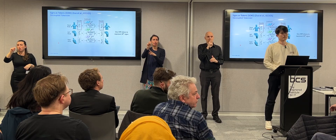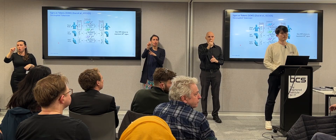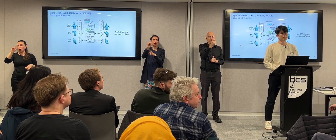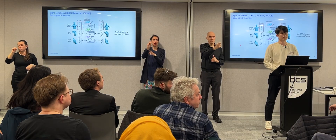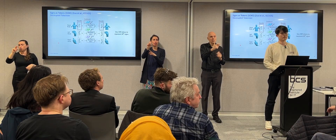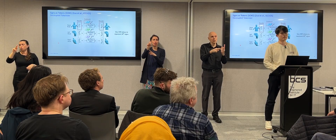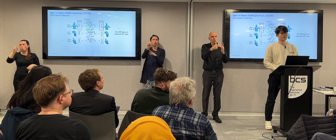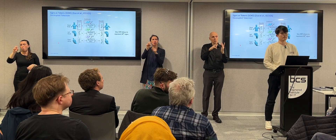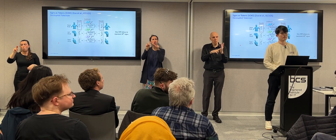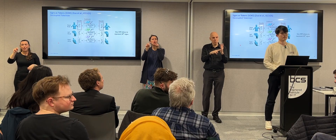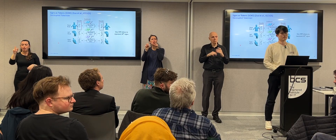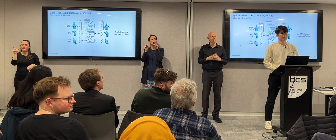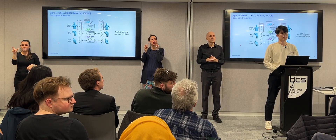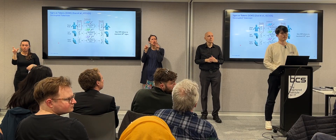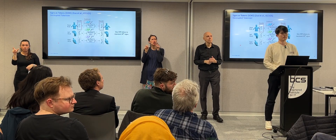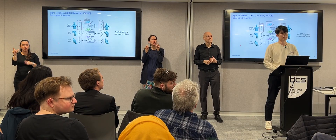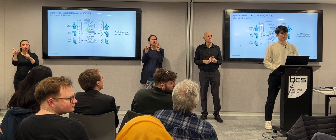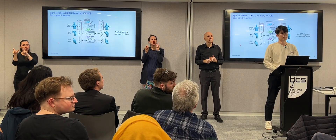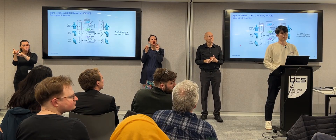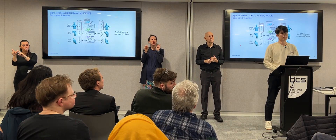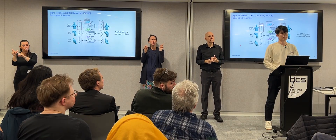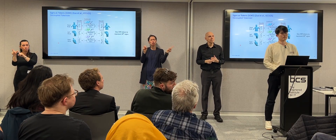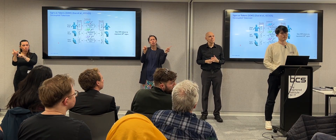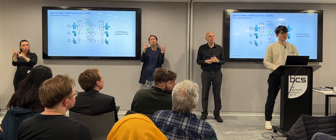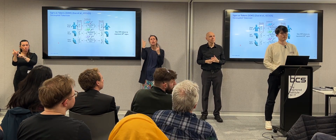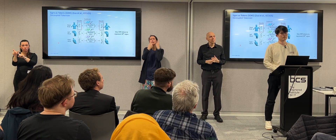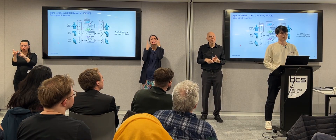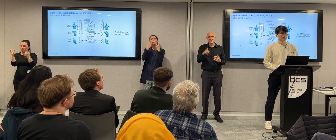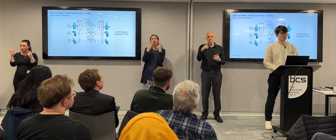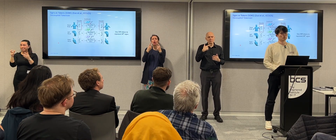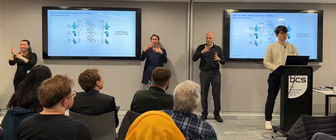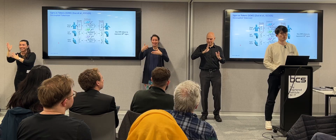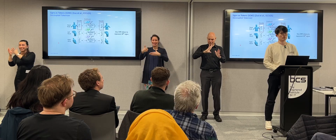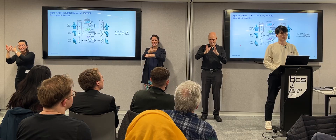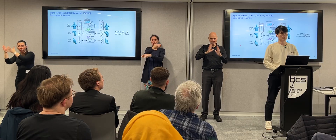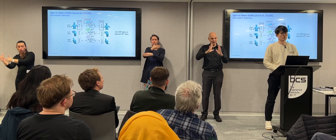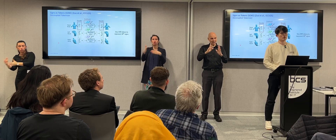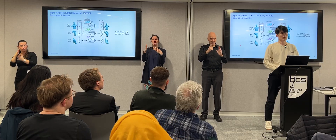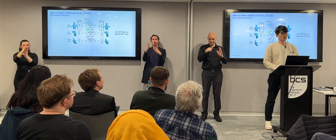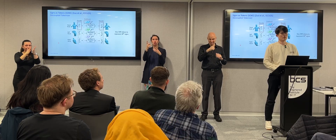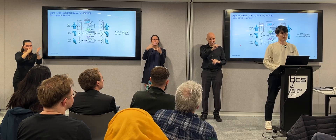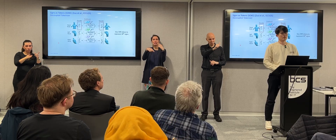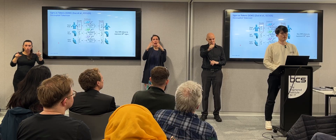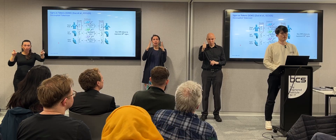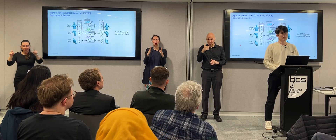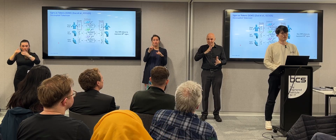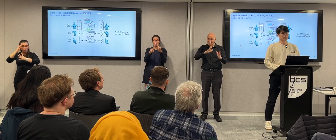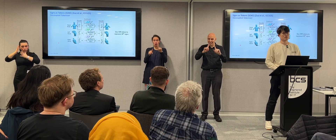you account for inter-signer variability in the representation